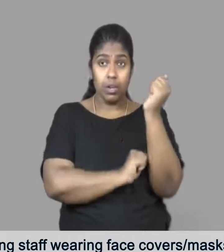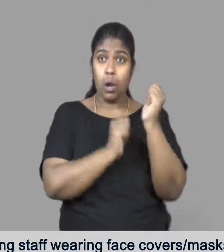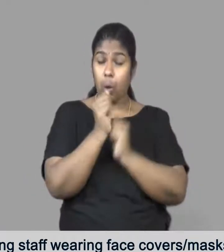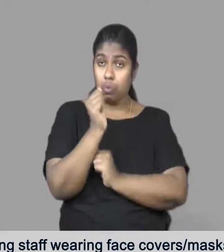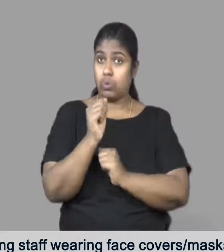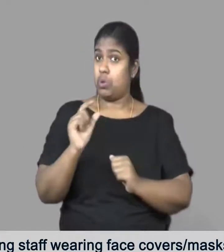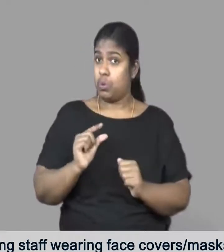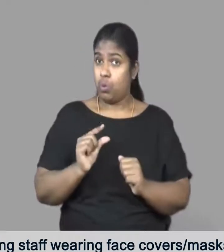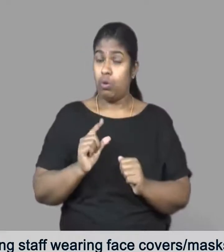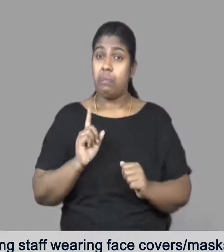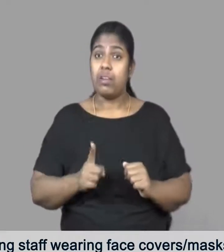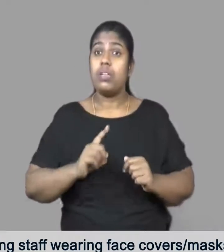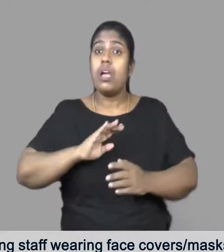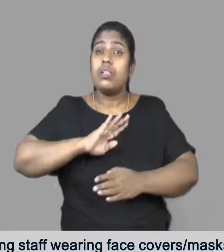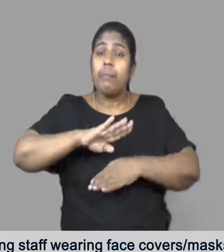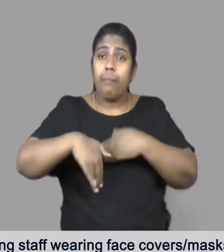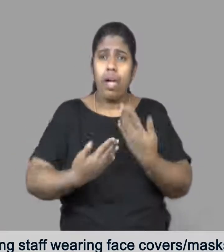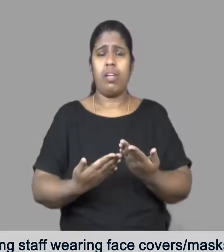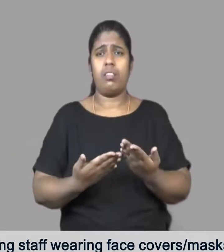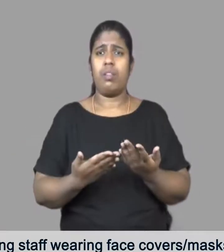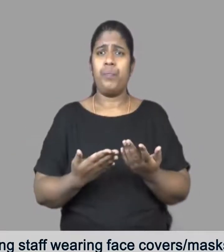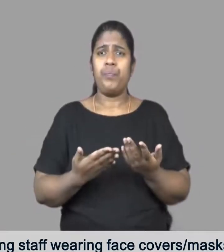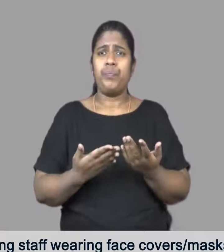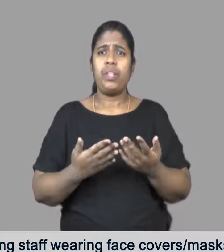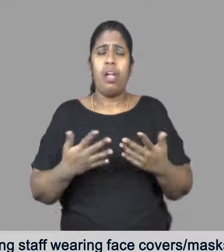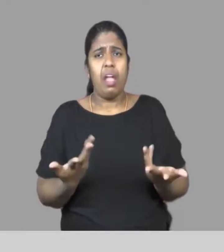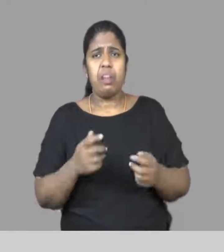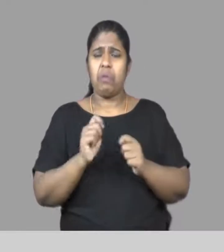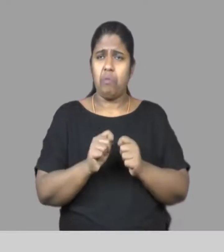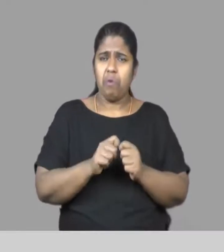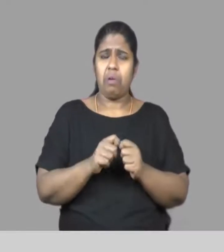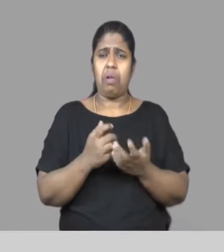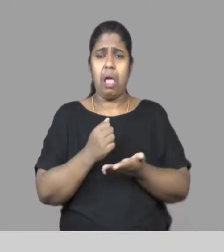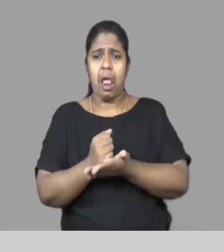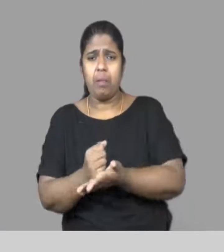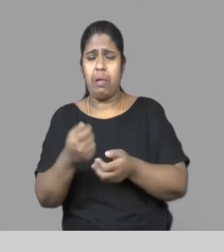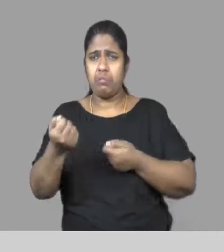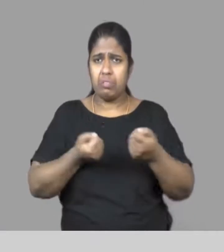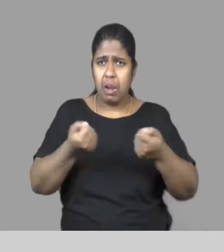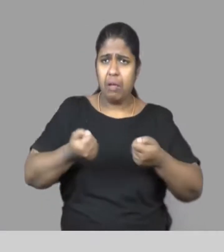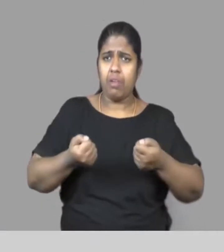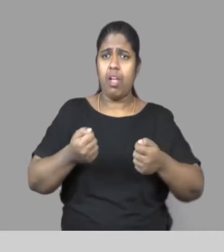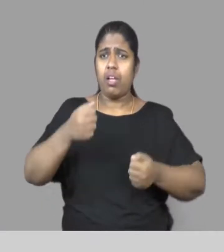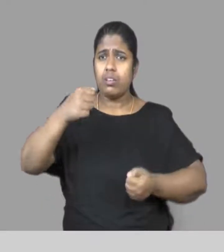and gloves as appropriate.